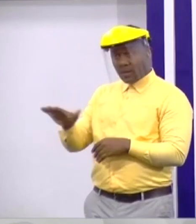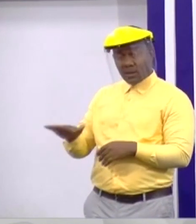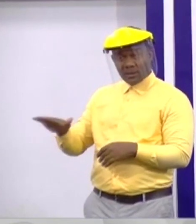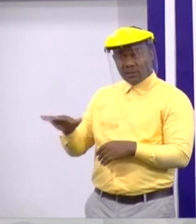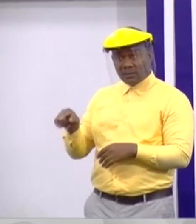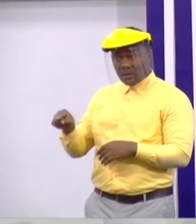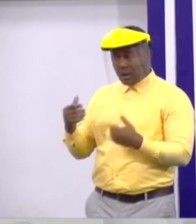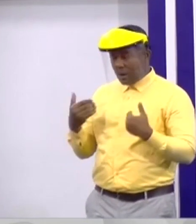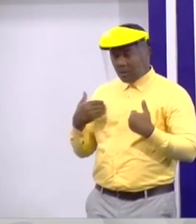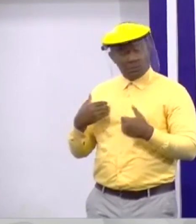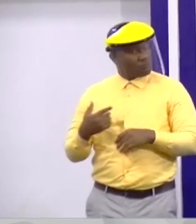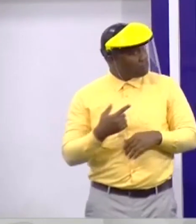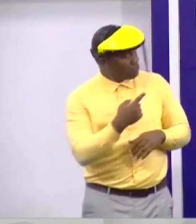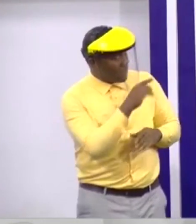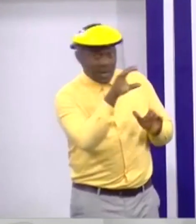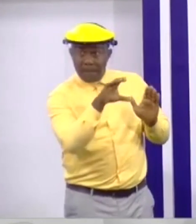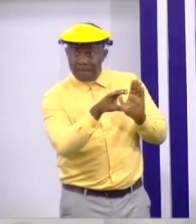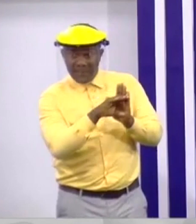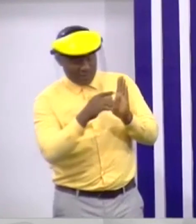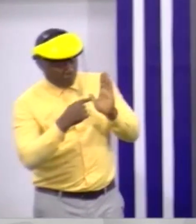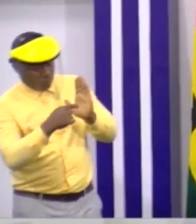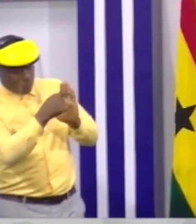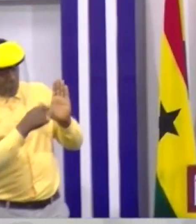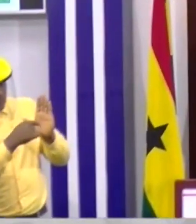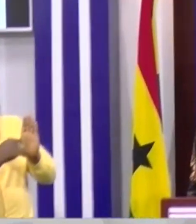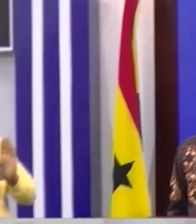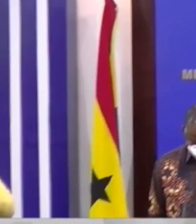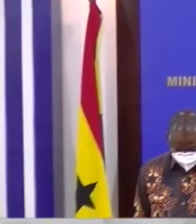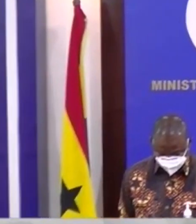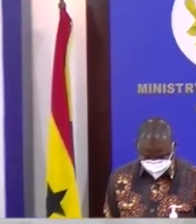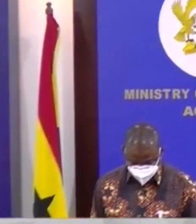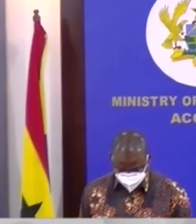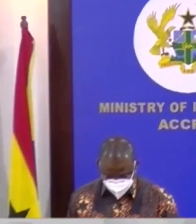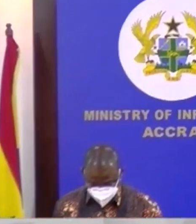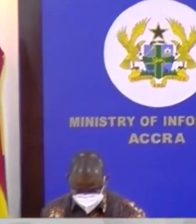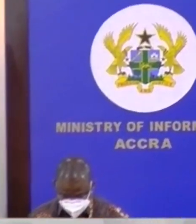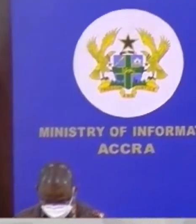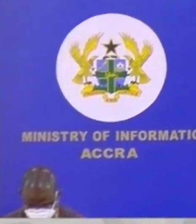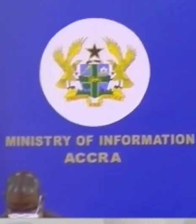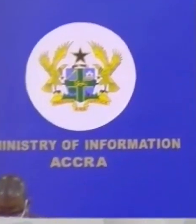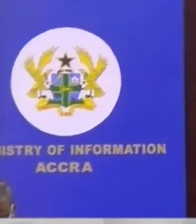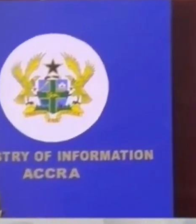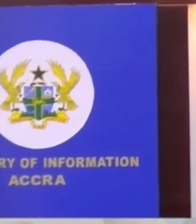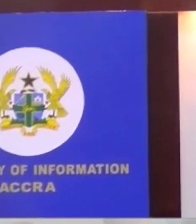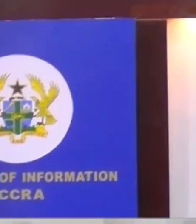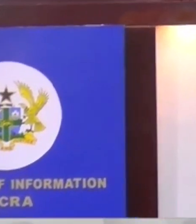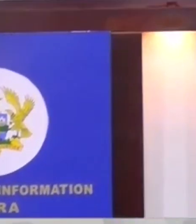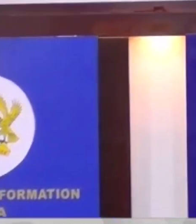more at the center of Old Tafo, Oforikrom, Asukwa, and the